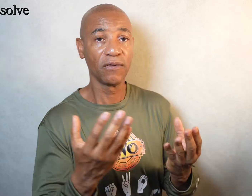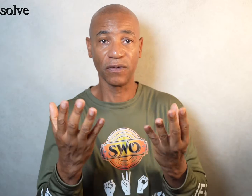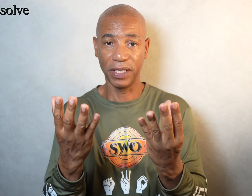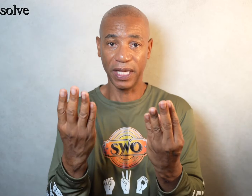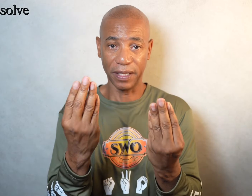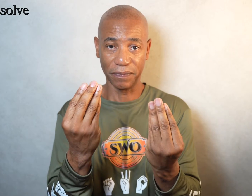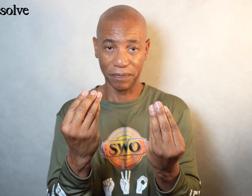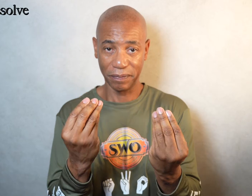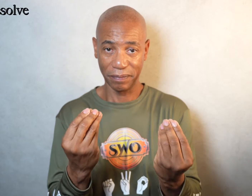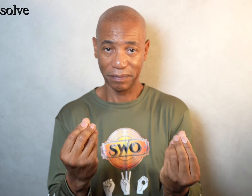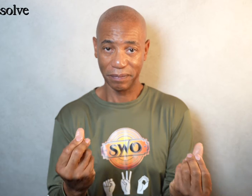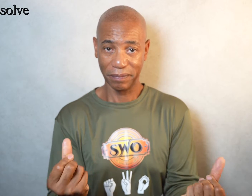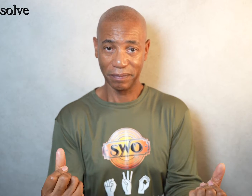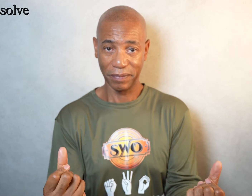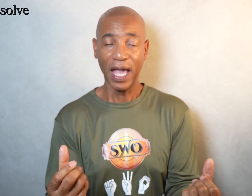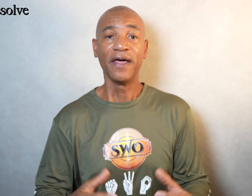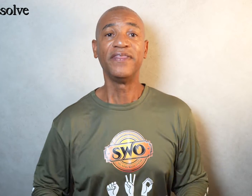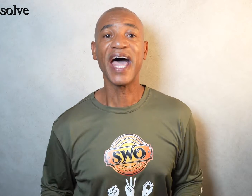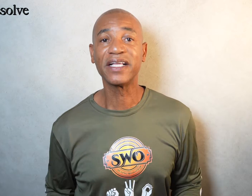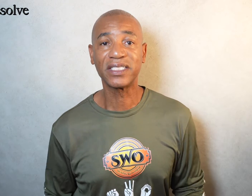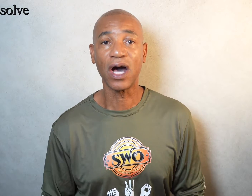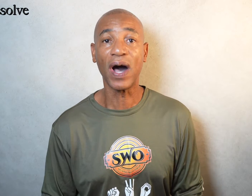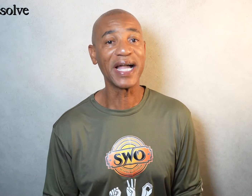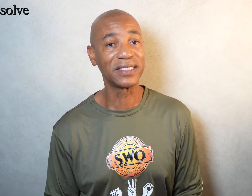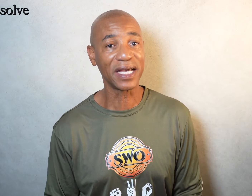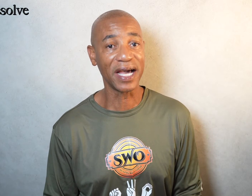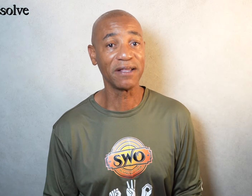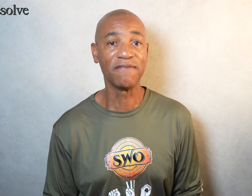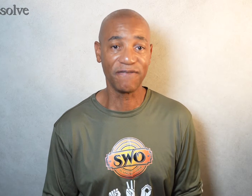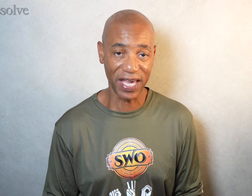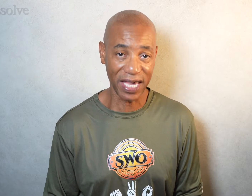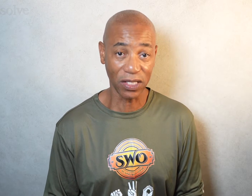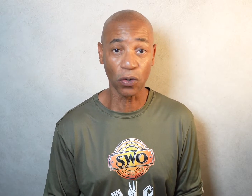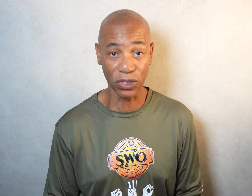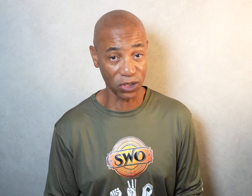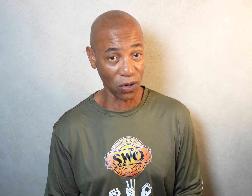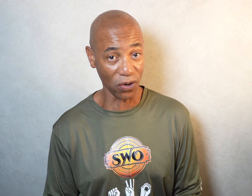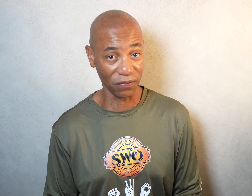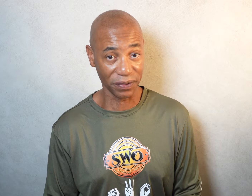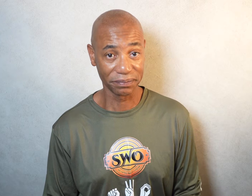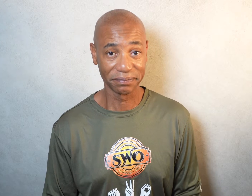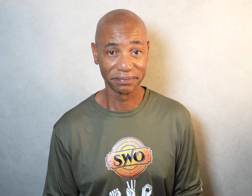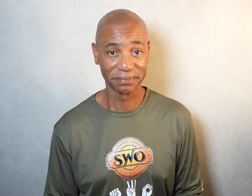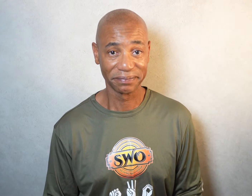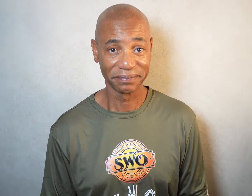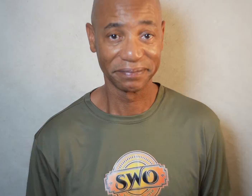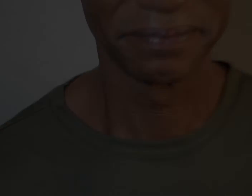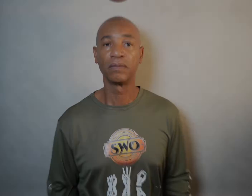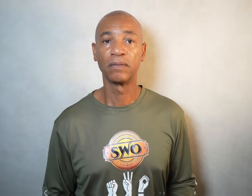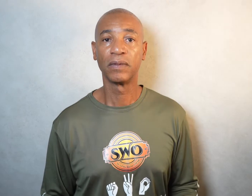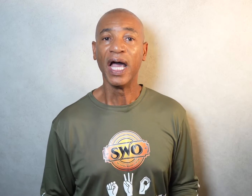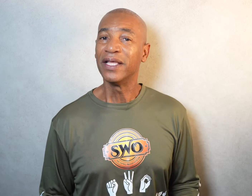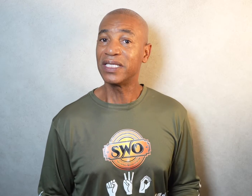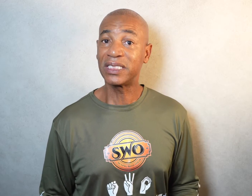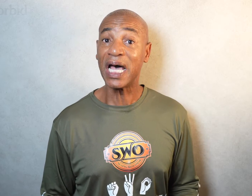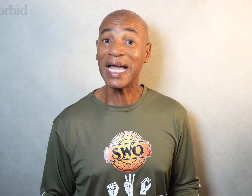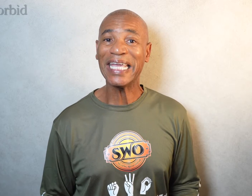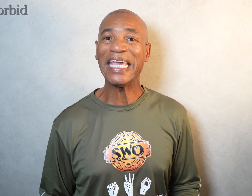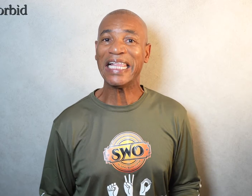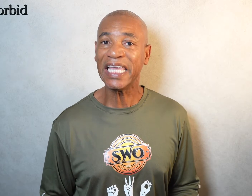Front again. That is how I sign fade or dissolve. The sign